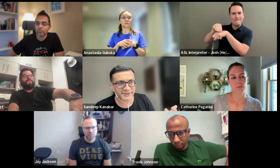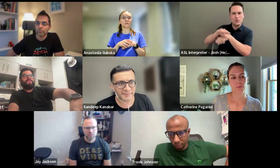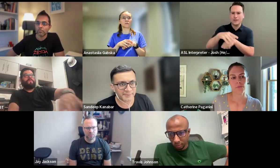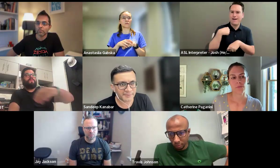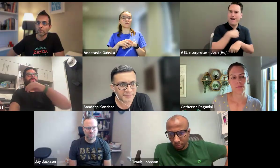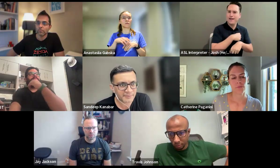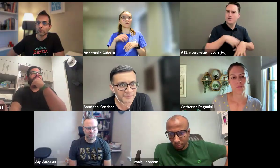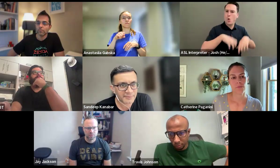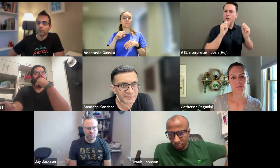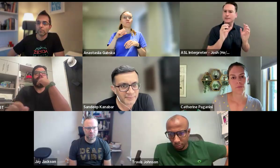meetup?